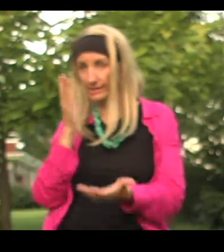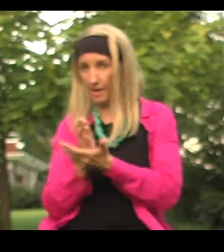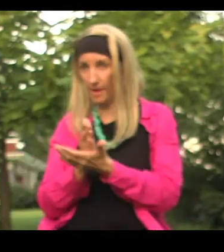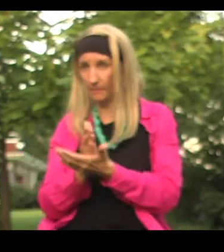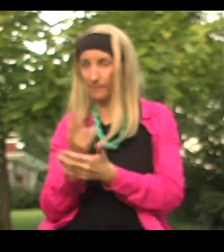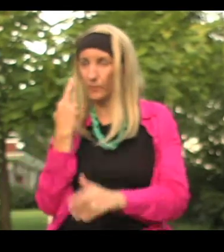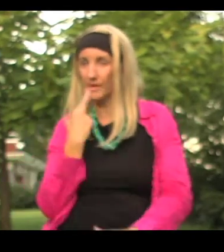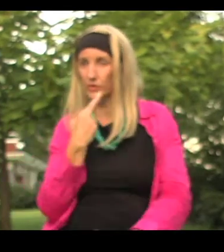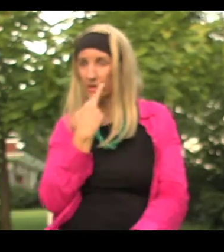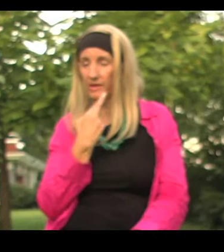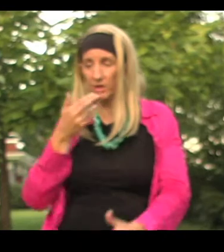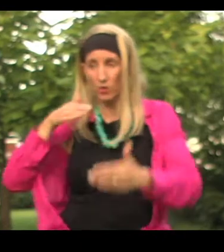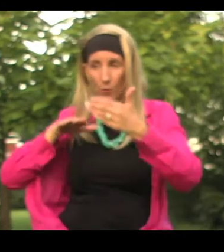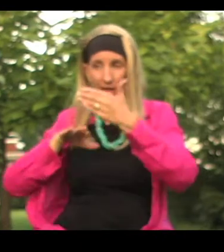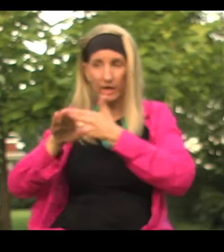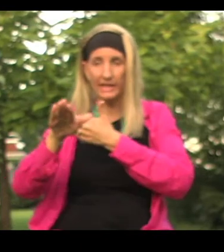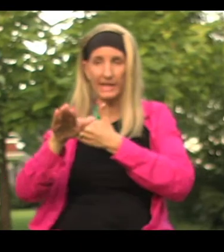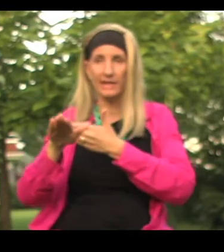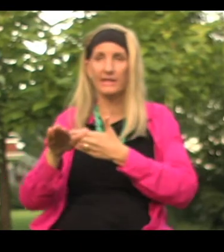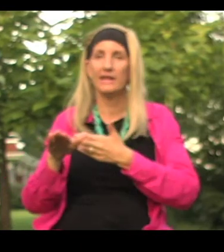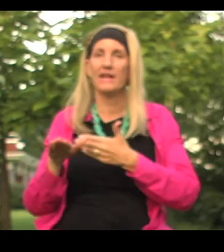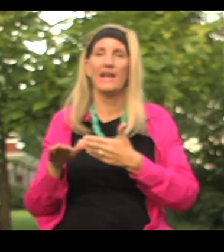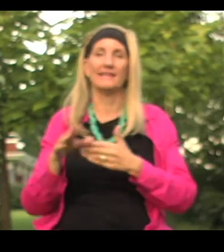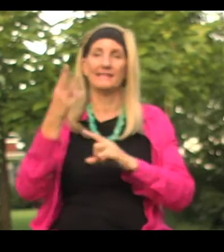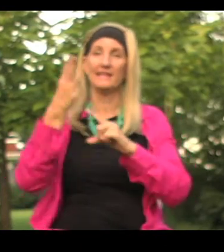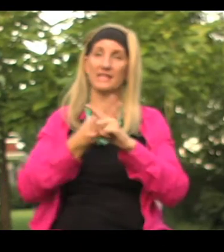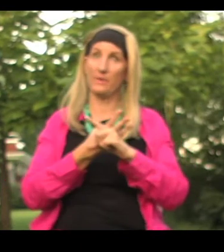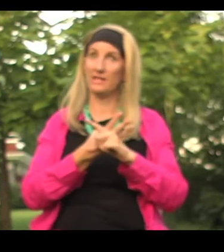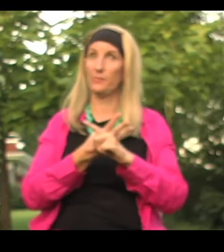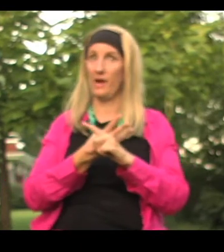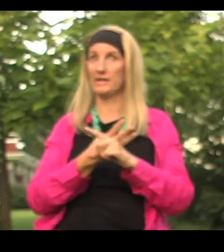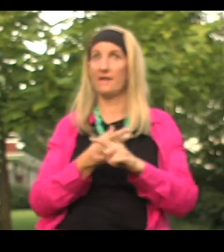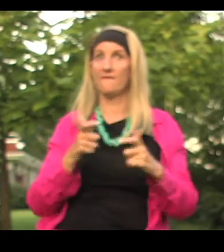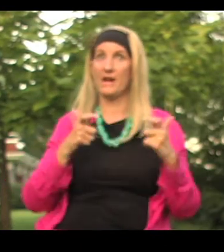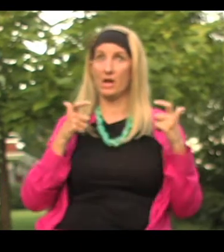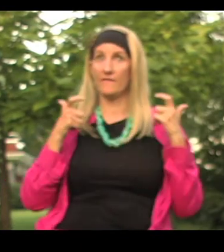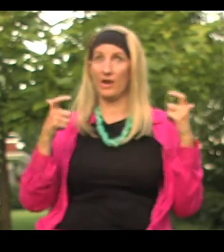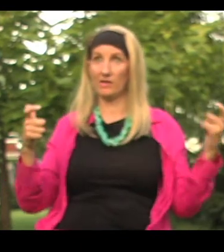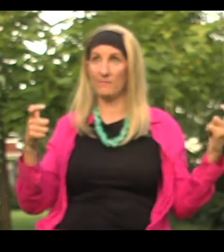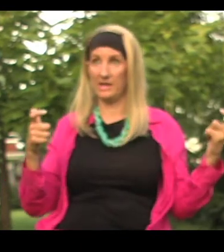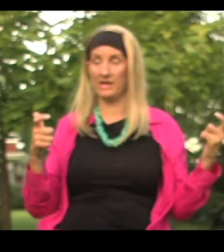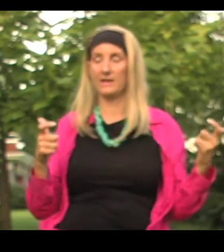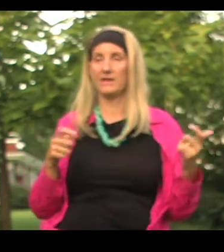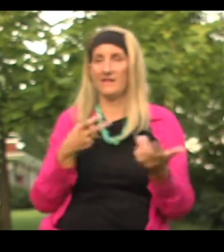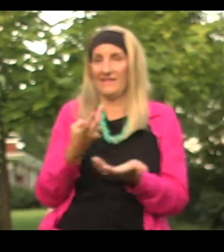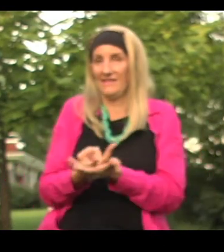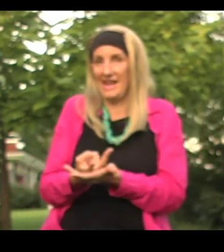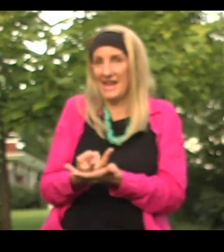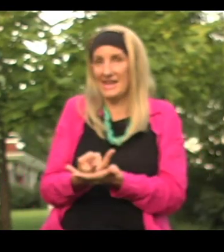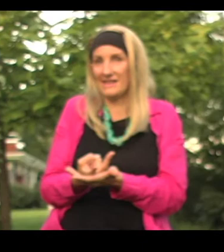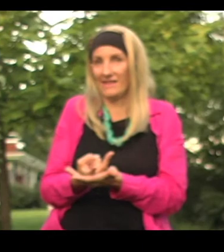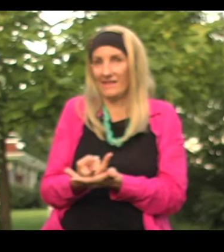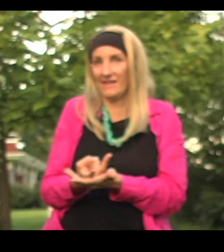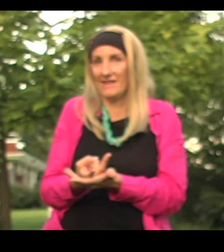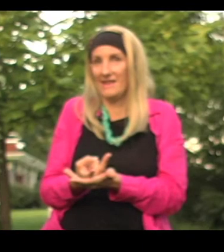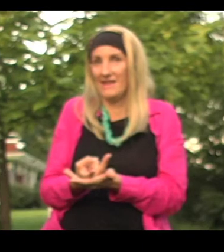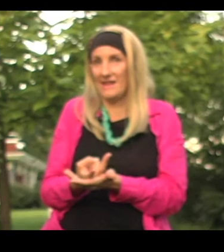stop restaurant. Went on in, and 6 months pregnant, very, very big, laid